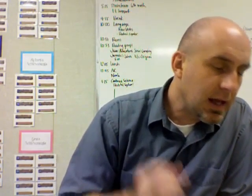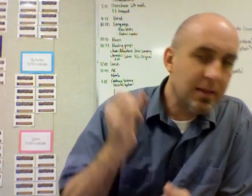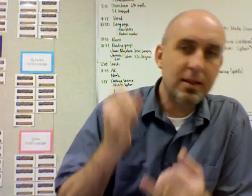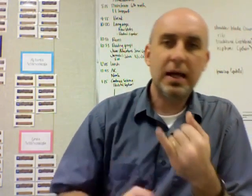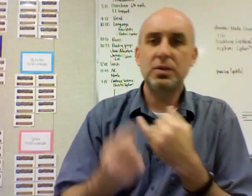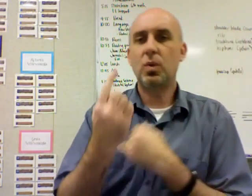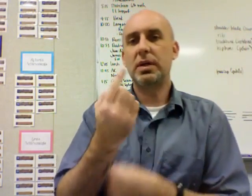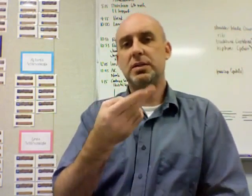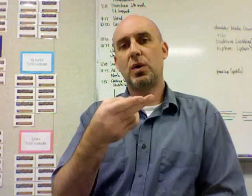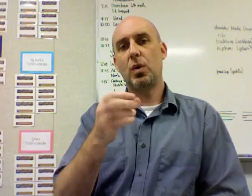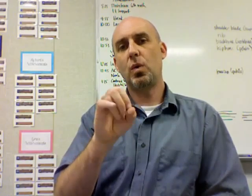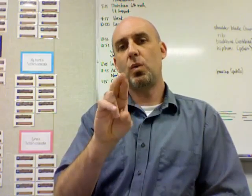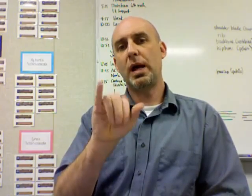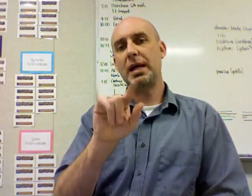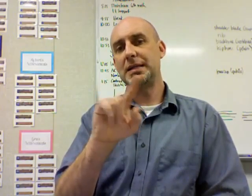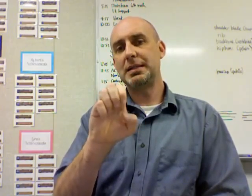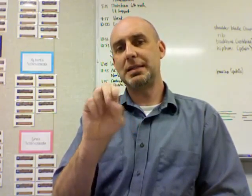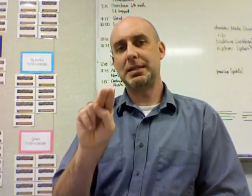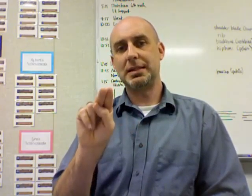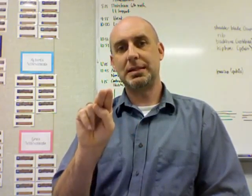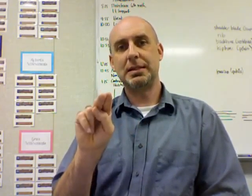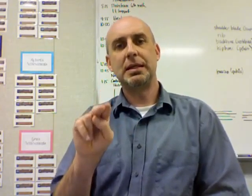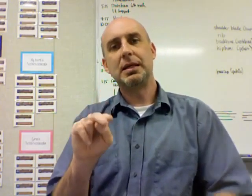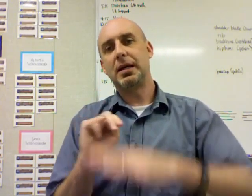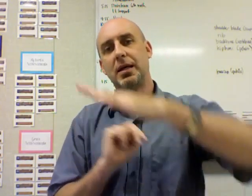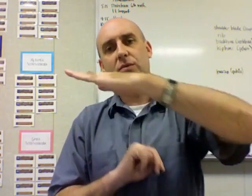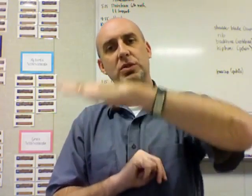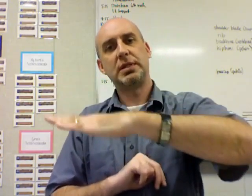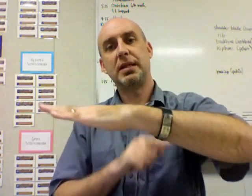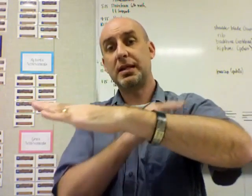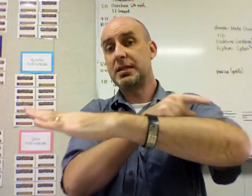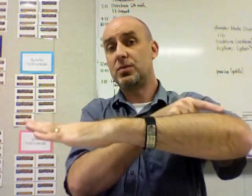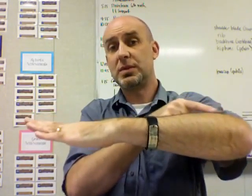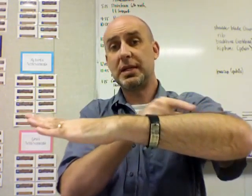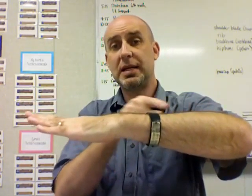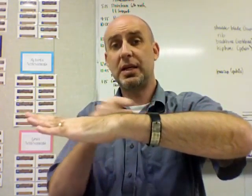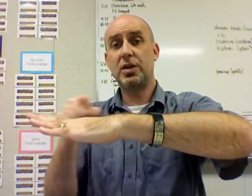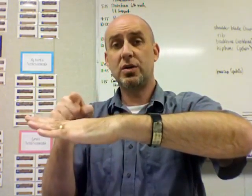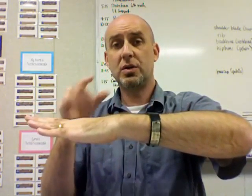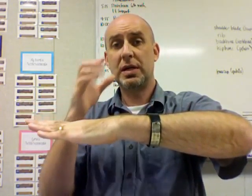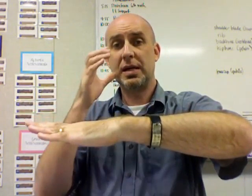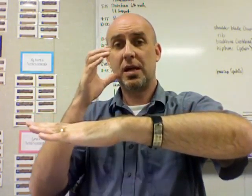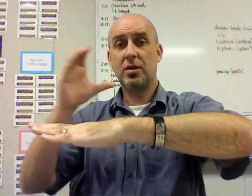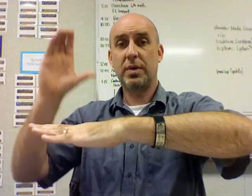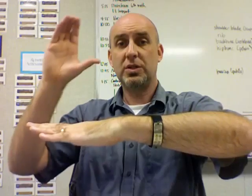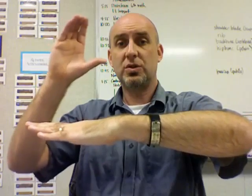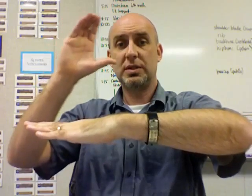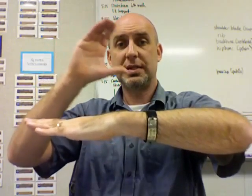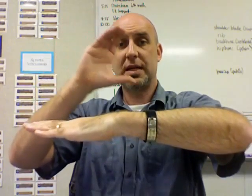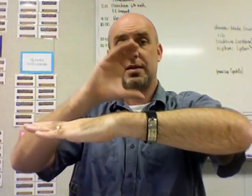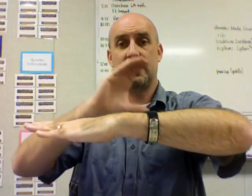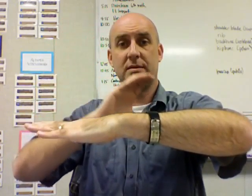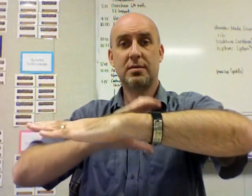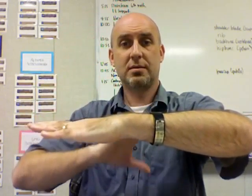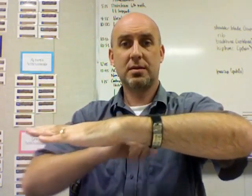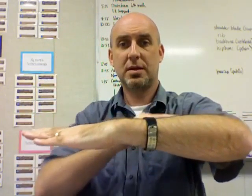the last one is horizon. Again, we'll just sign it like this, and we're signing here. And you might show the sun comes